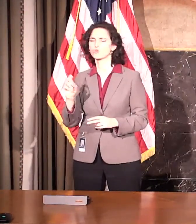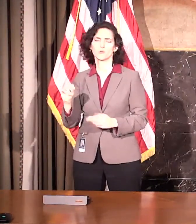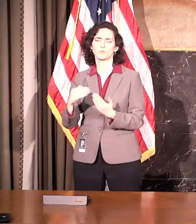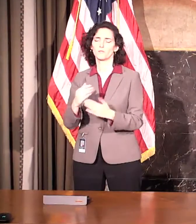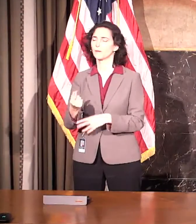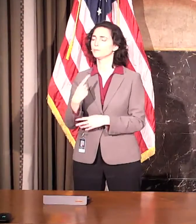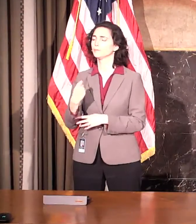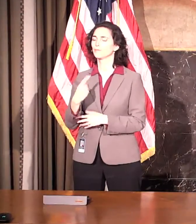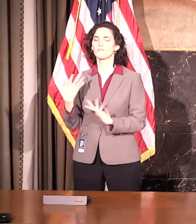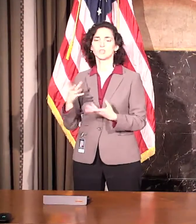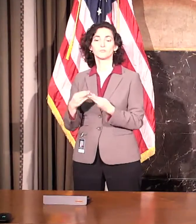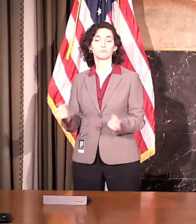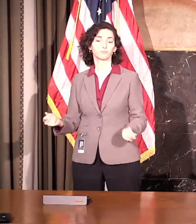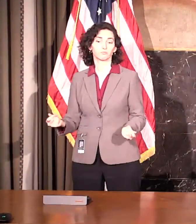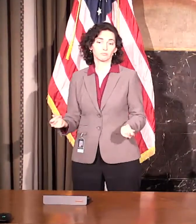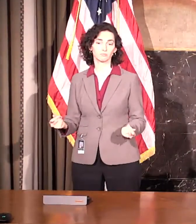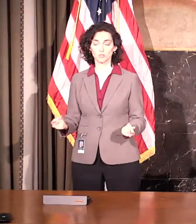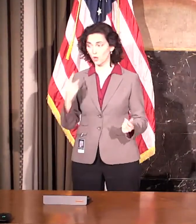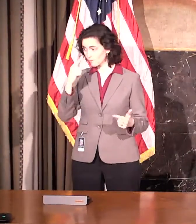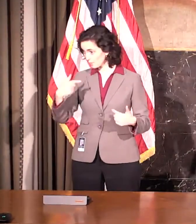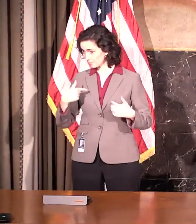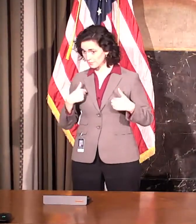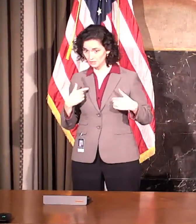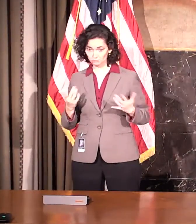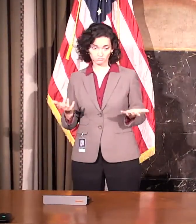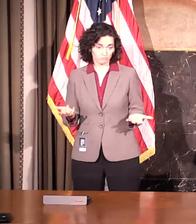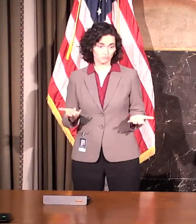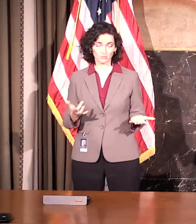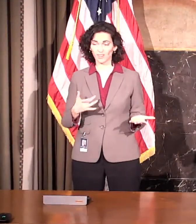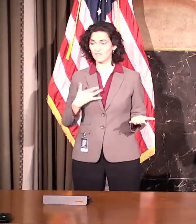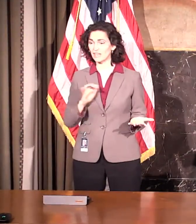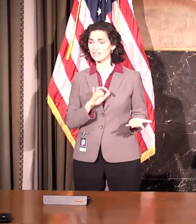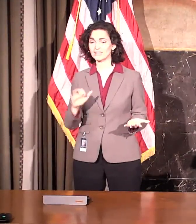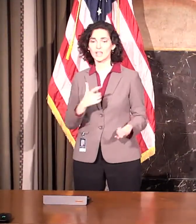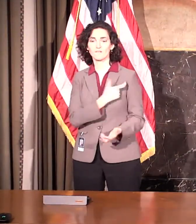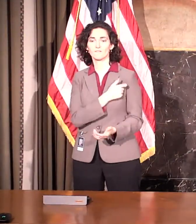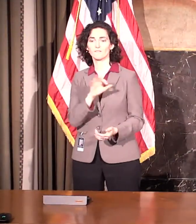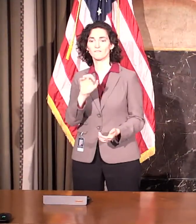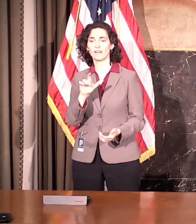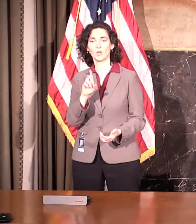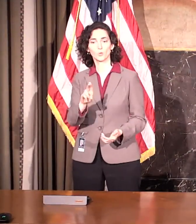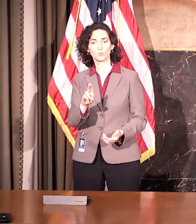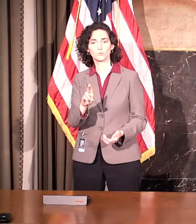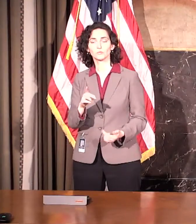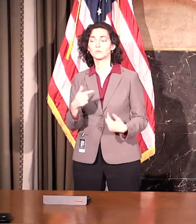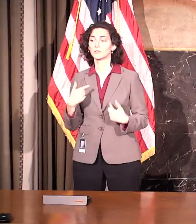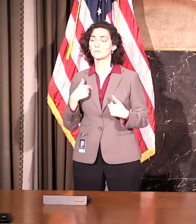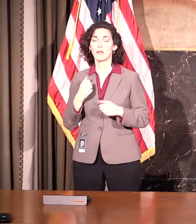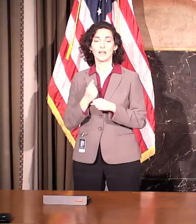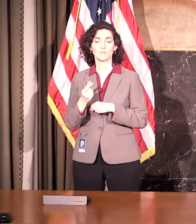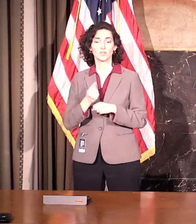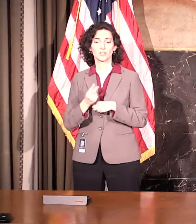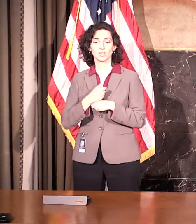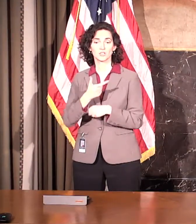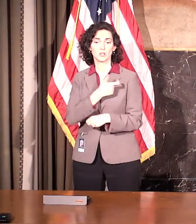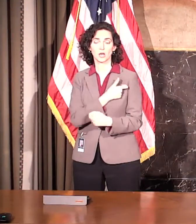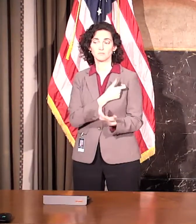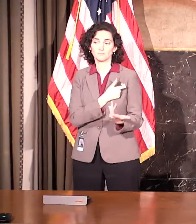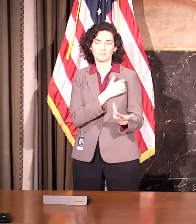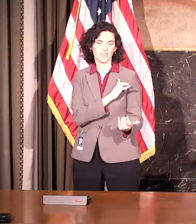away. So I guess for me, it felt pretty much like a flu shot that I get every year,